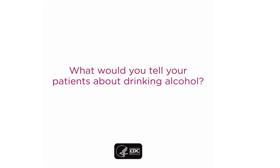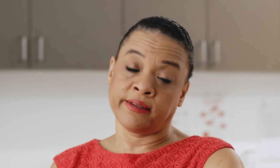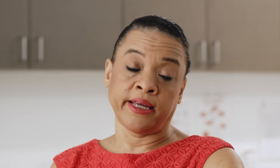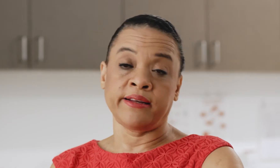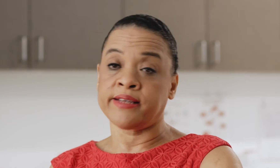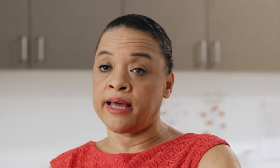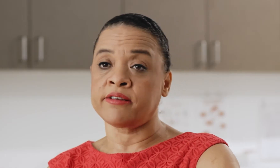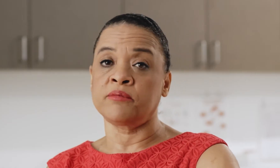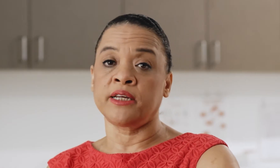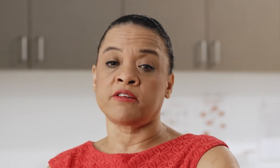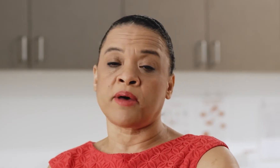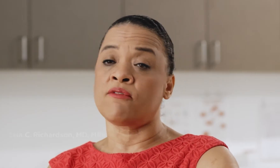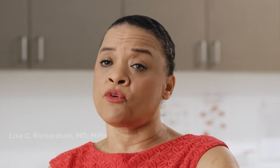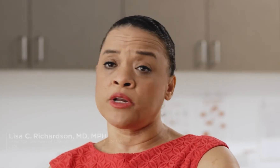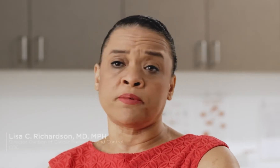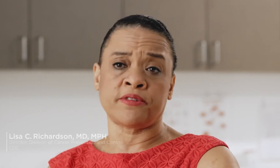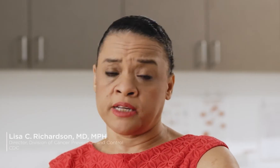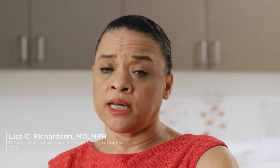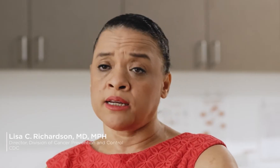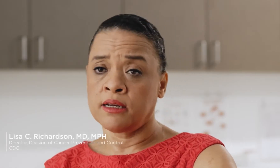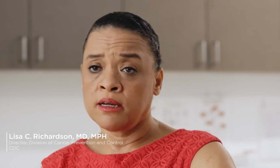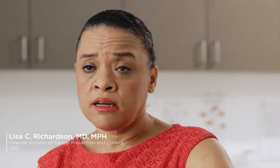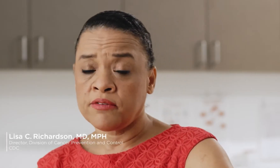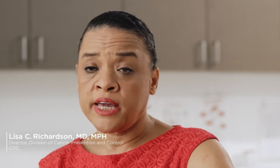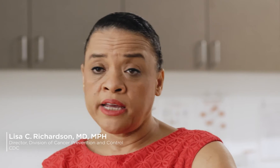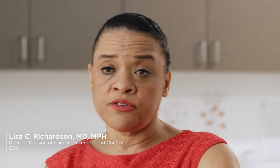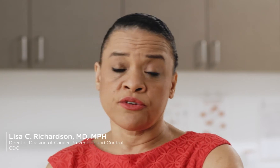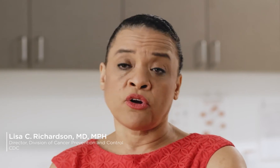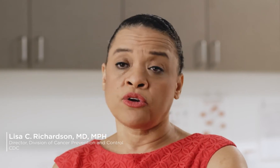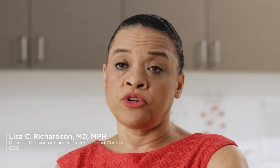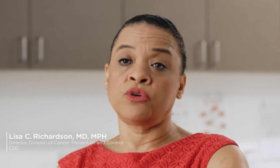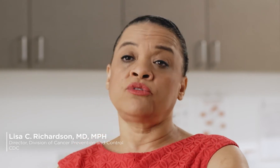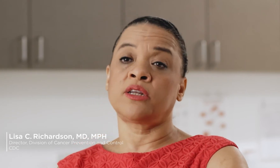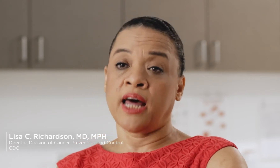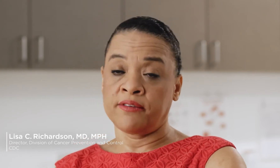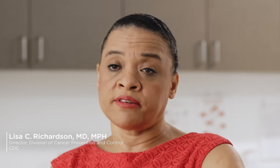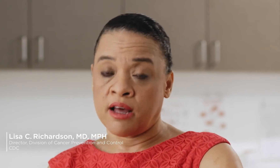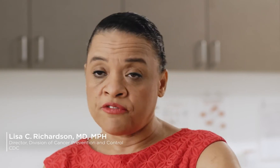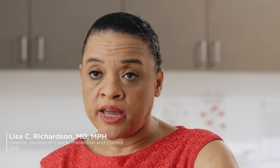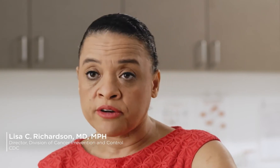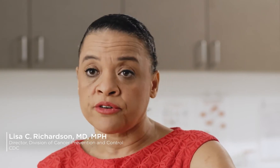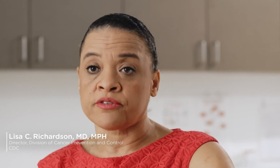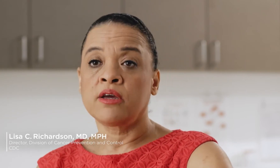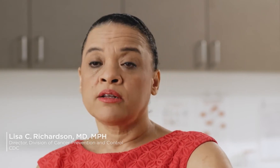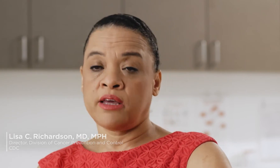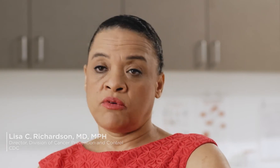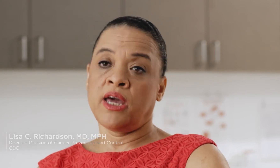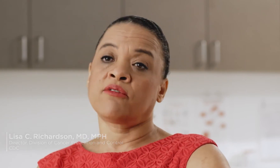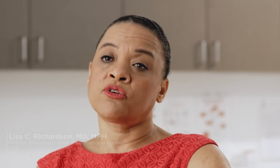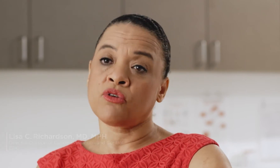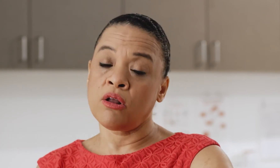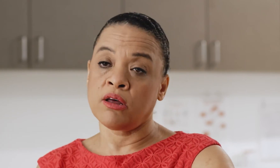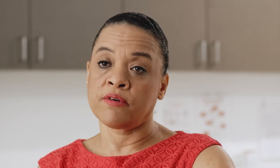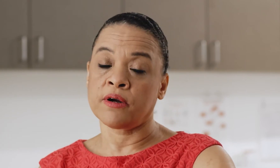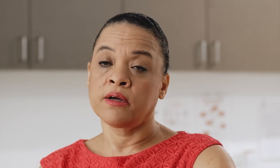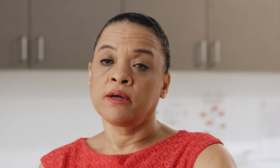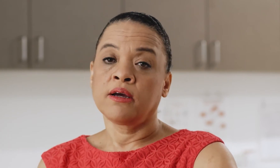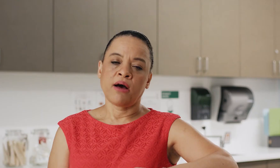The latest estimate is about 40% of cancers are due to lifestyle factors that we have control over.